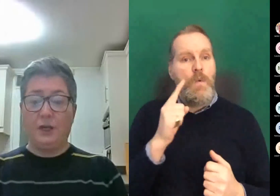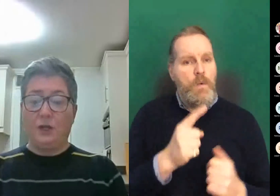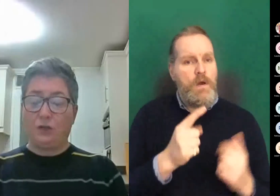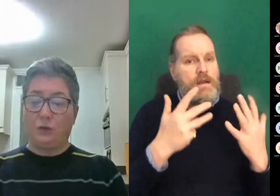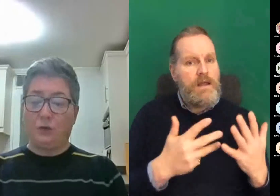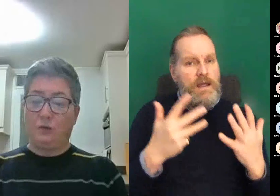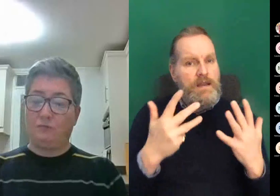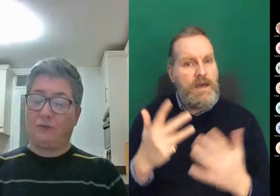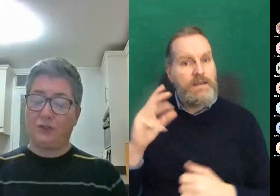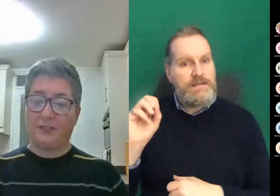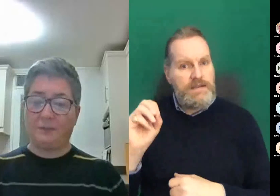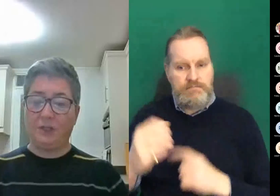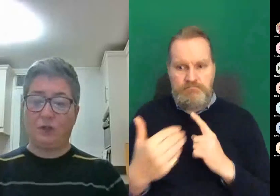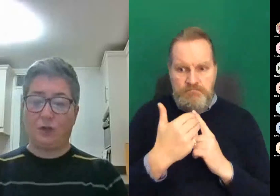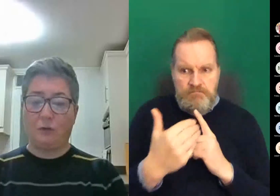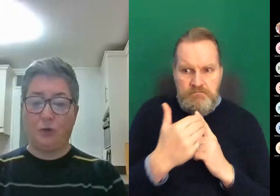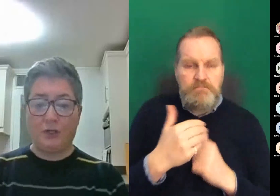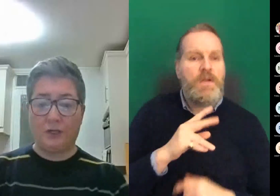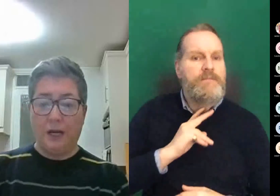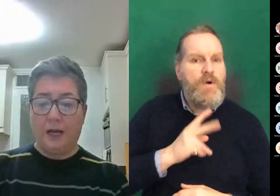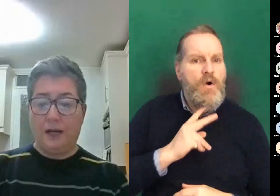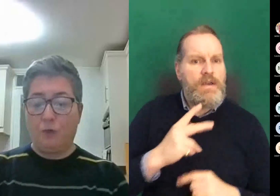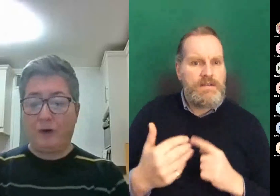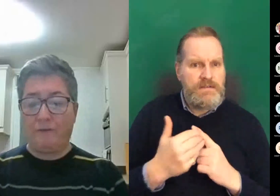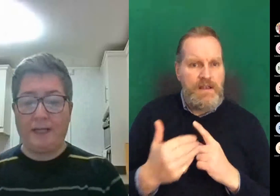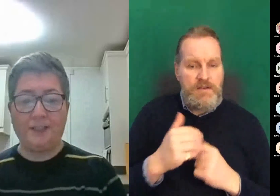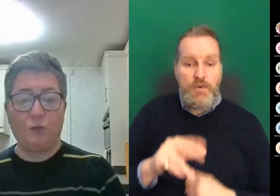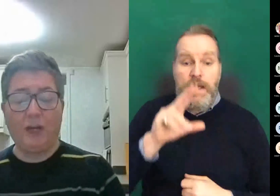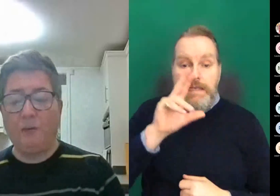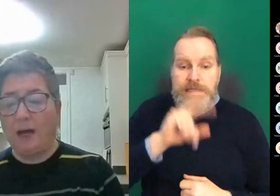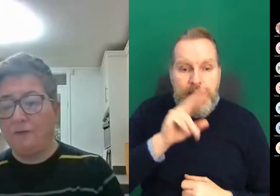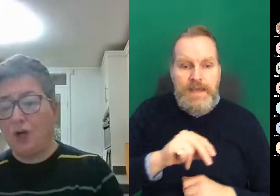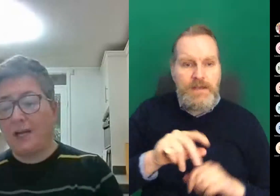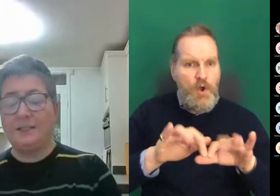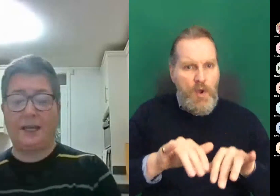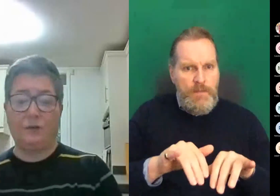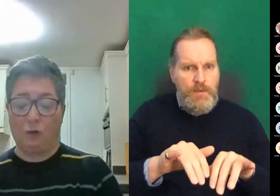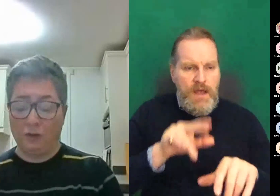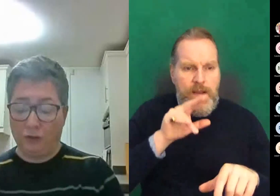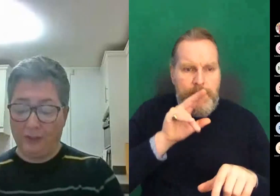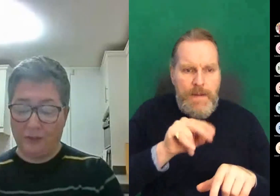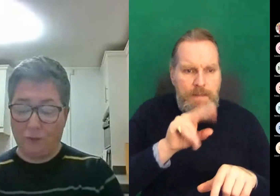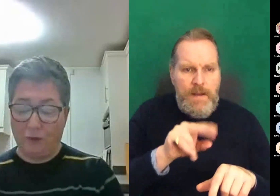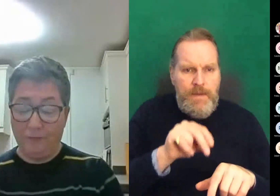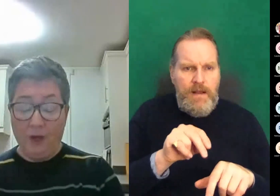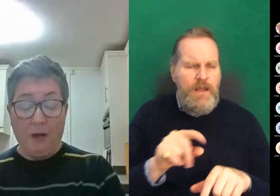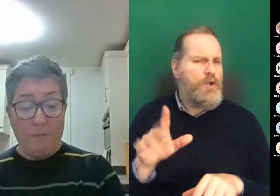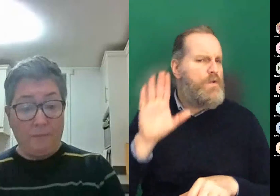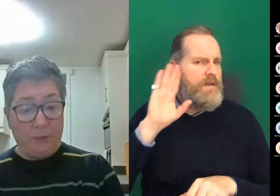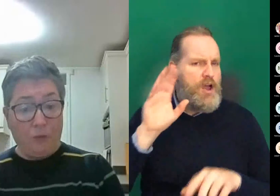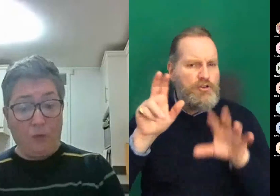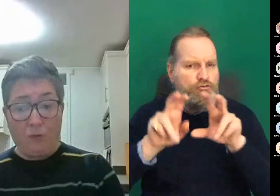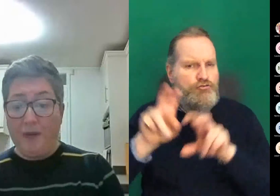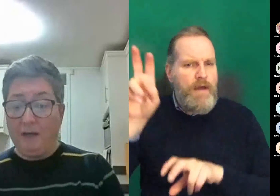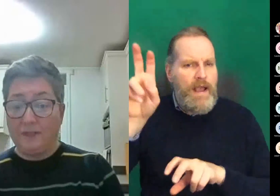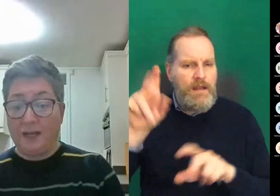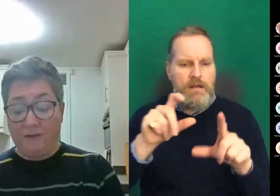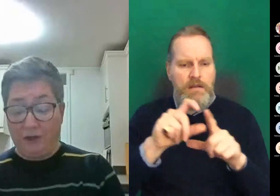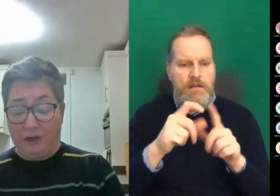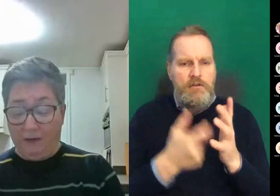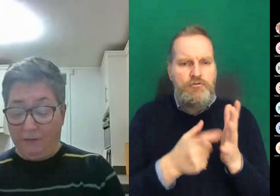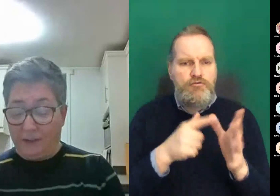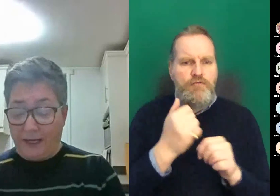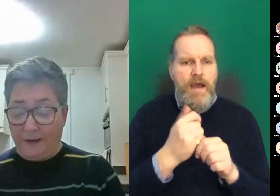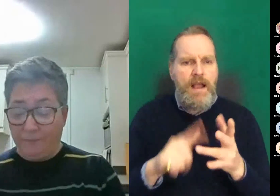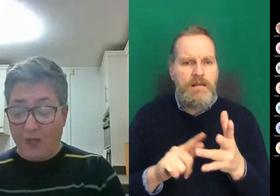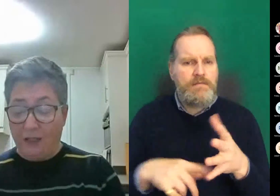recognition technology for us to speak to our computer in a more advanced way. We have dragon technology and so on. But what many